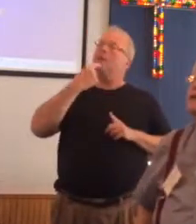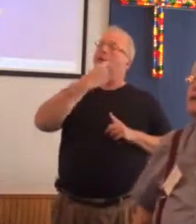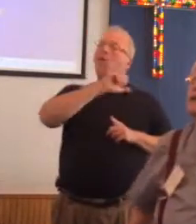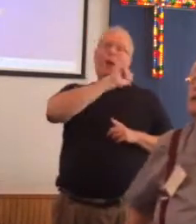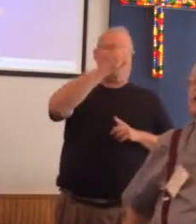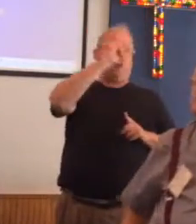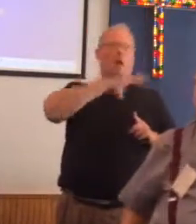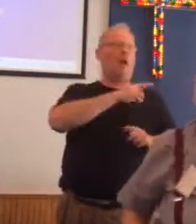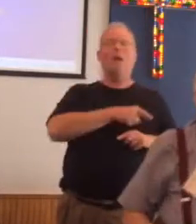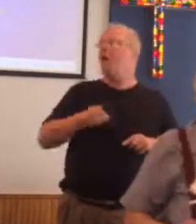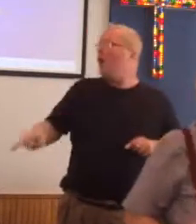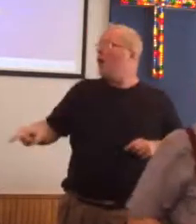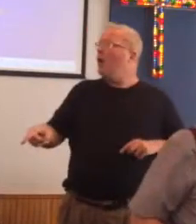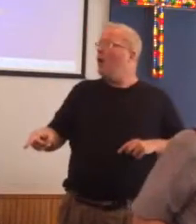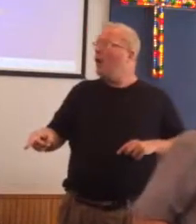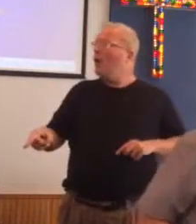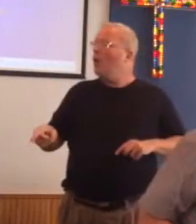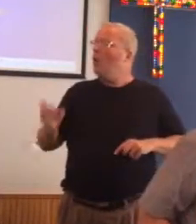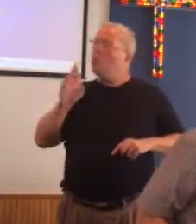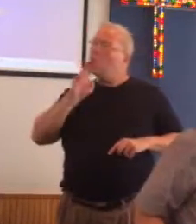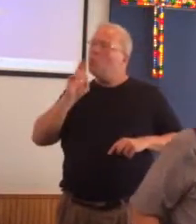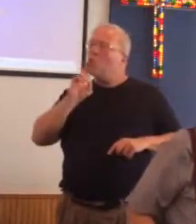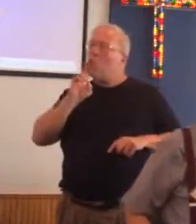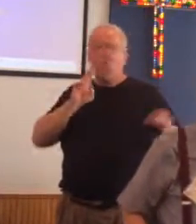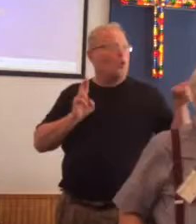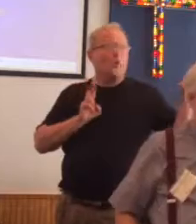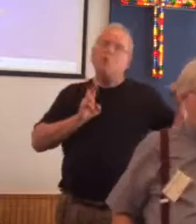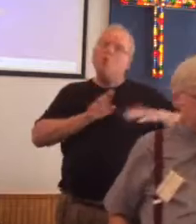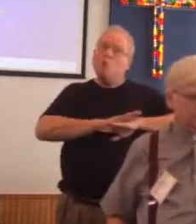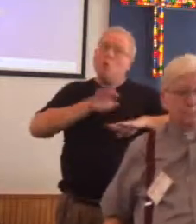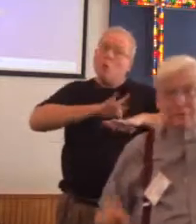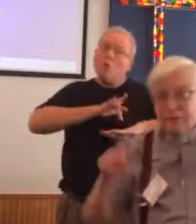perhaps that's because unattached women,